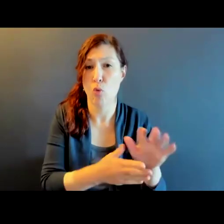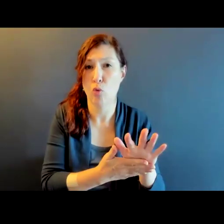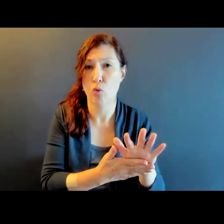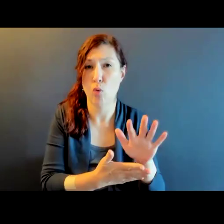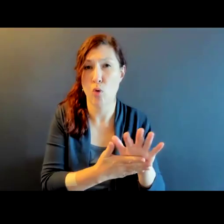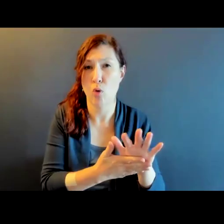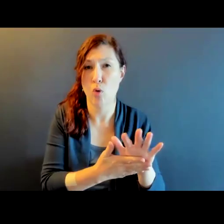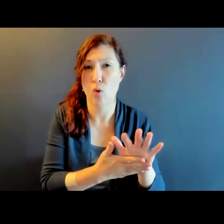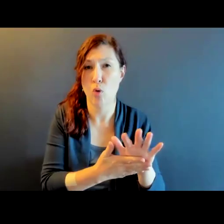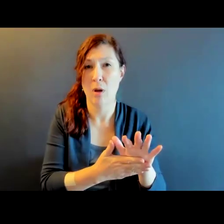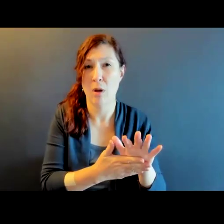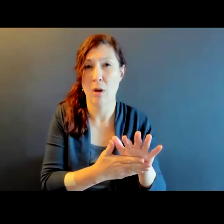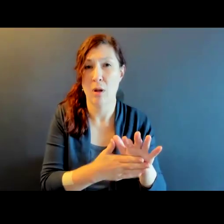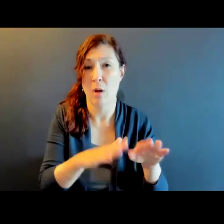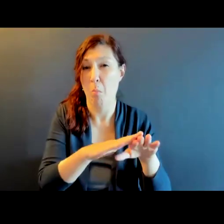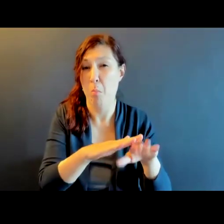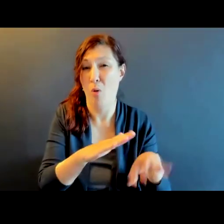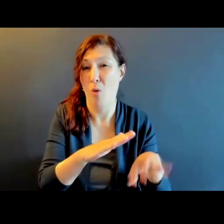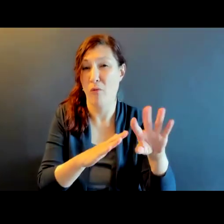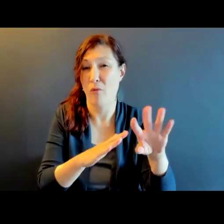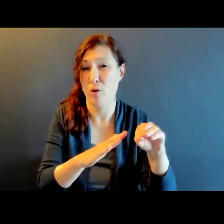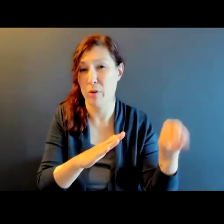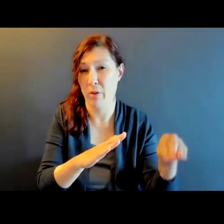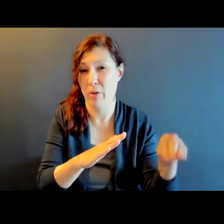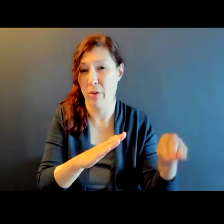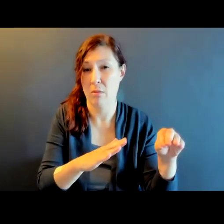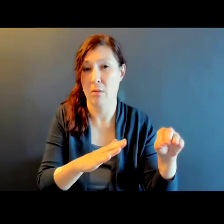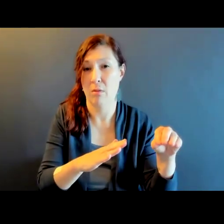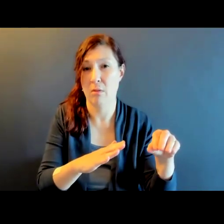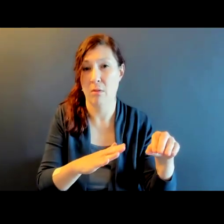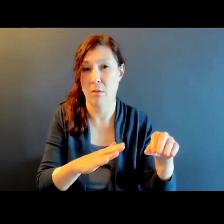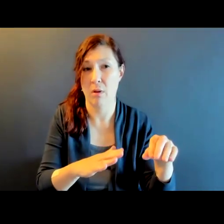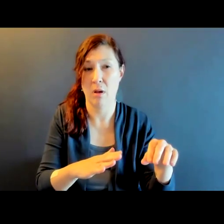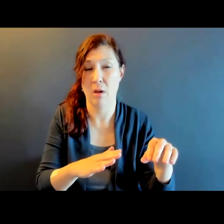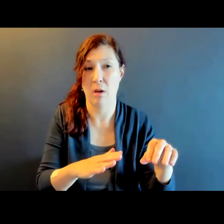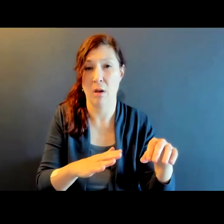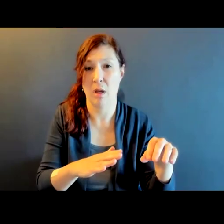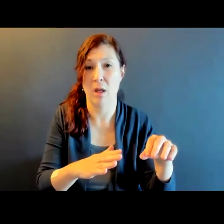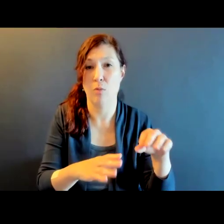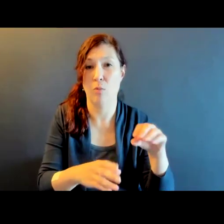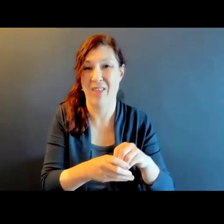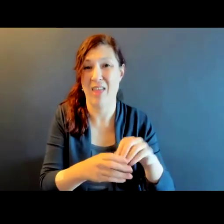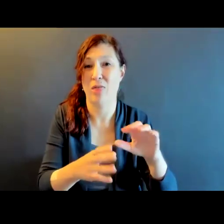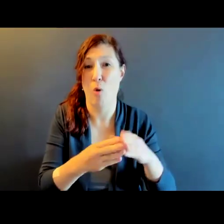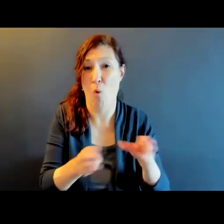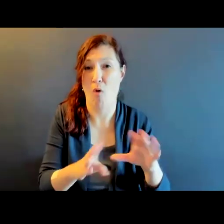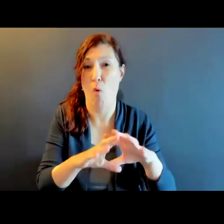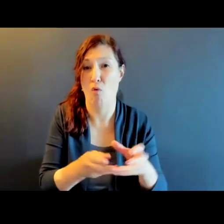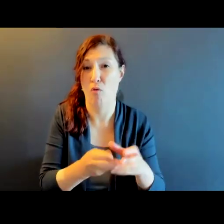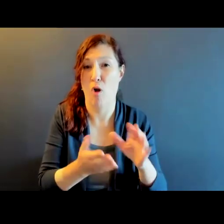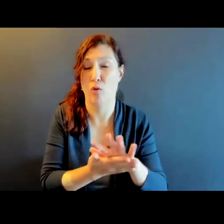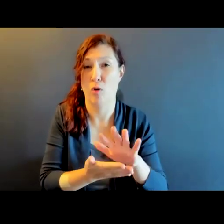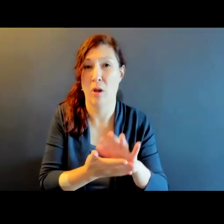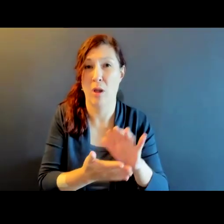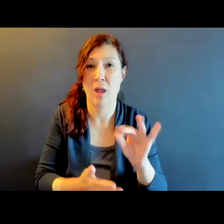above the 40%, below the 40%. I think if you remove the points, that gets at that